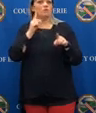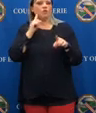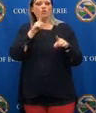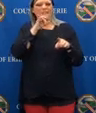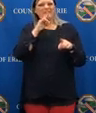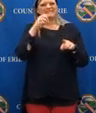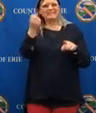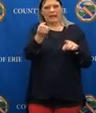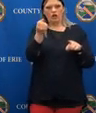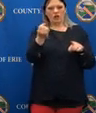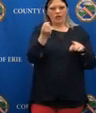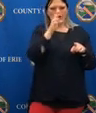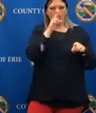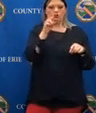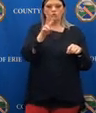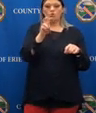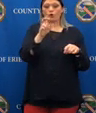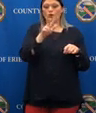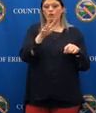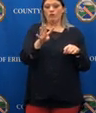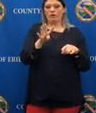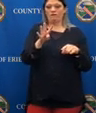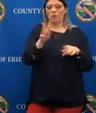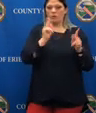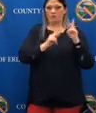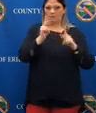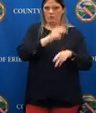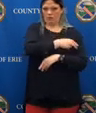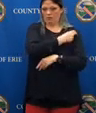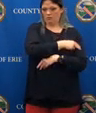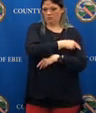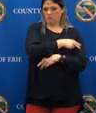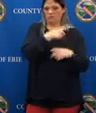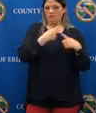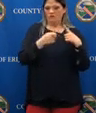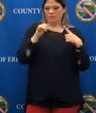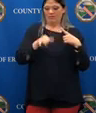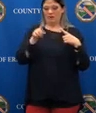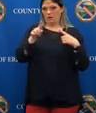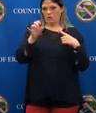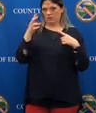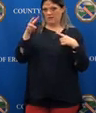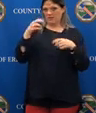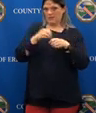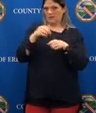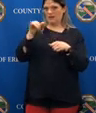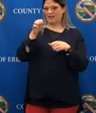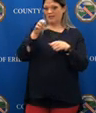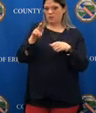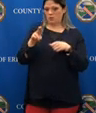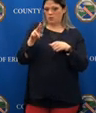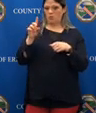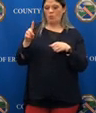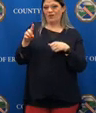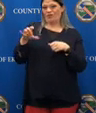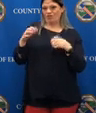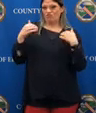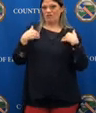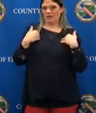report, 234 individuals were hospitalized. Of those, 117 were in ICU and 100 had an airway